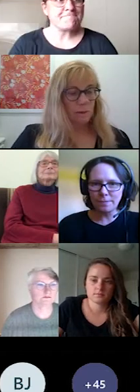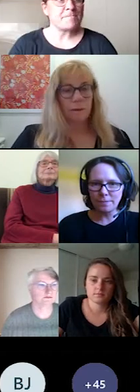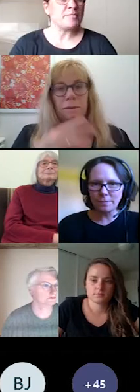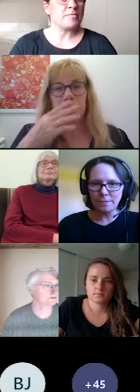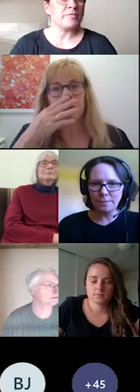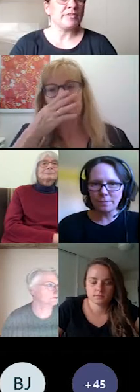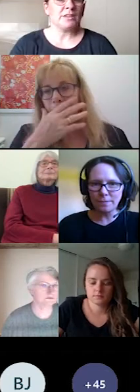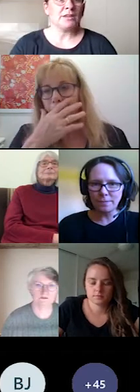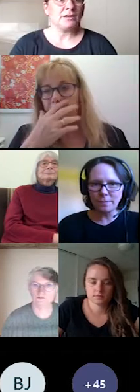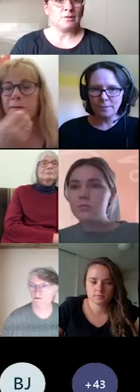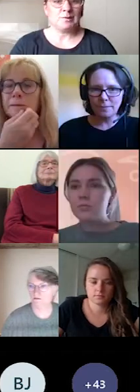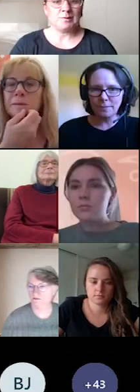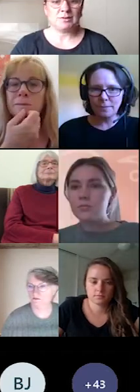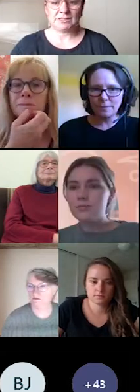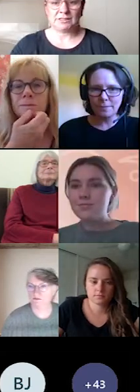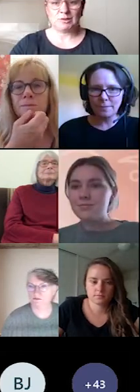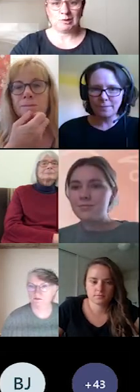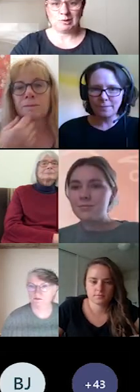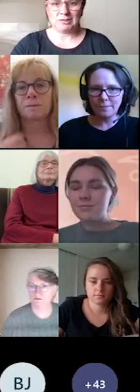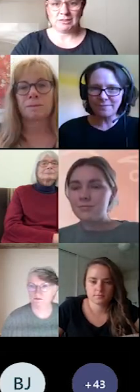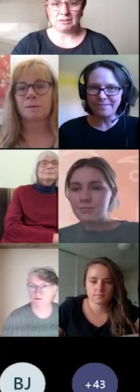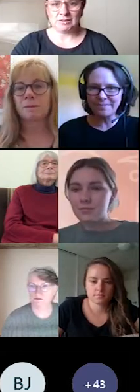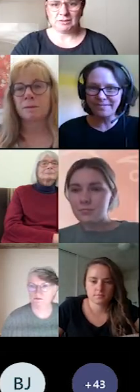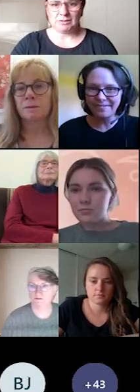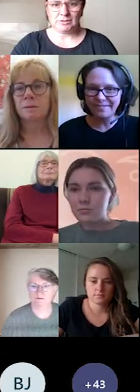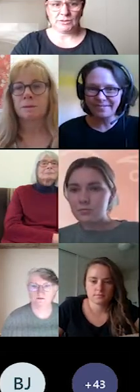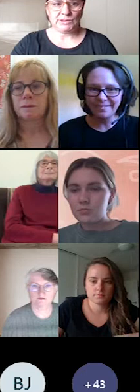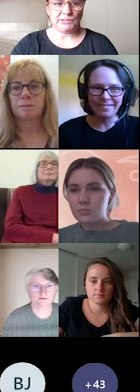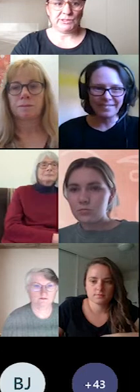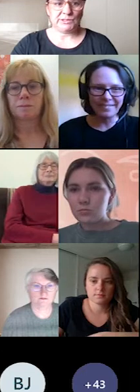be asked to go to your rooms now. Sorry, it's just loading.